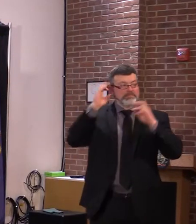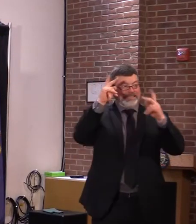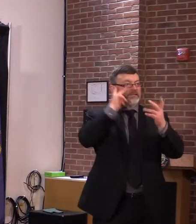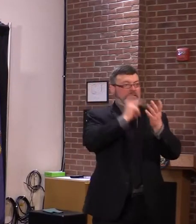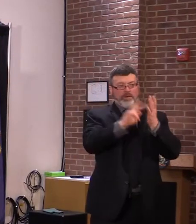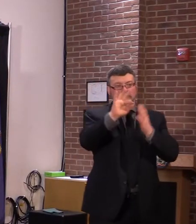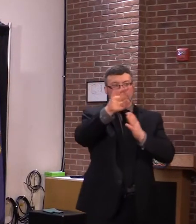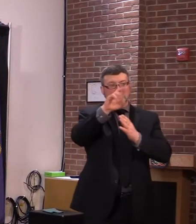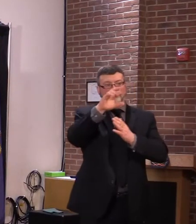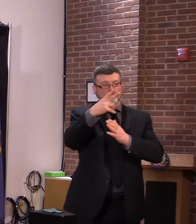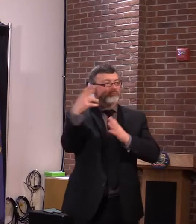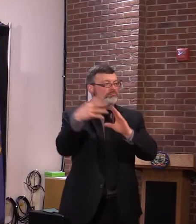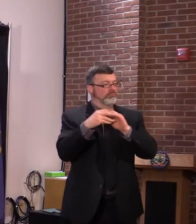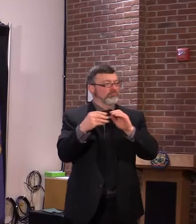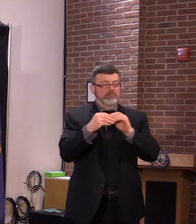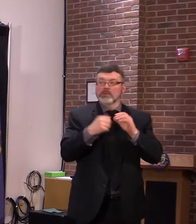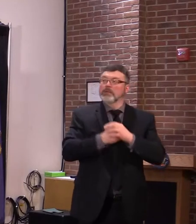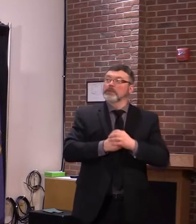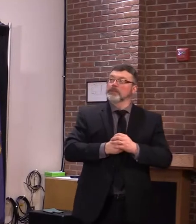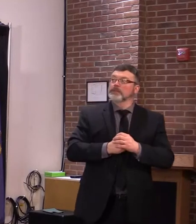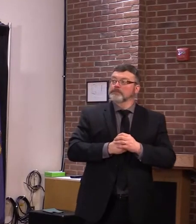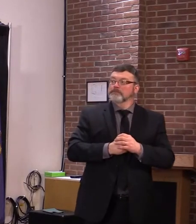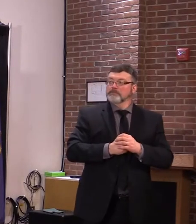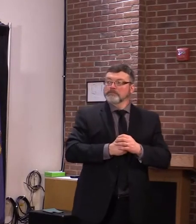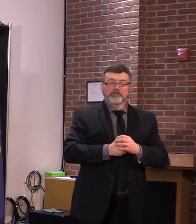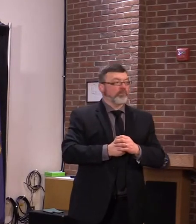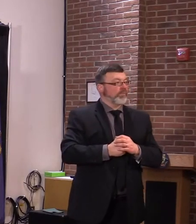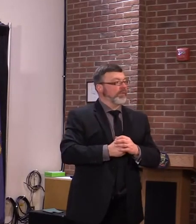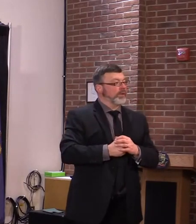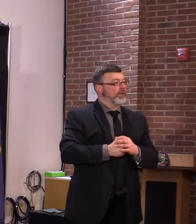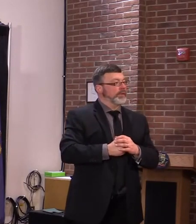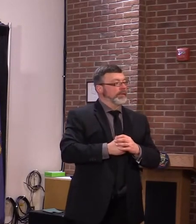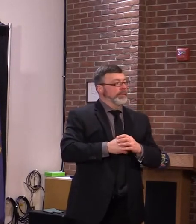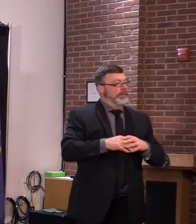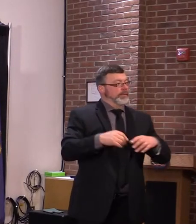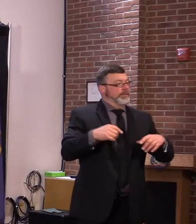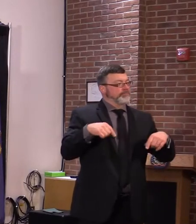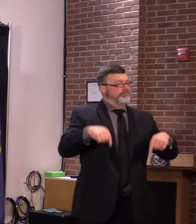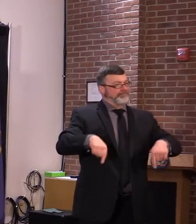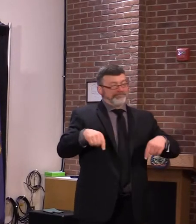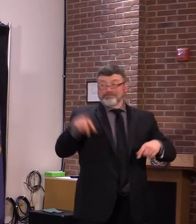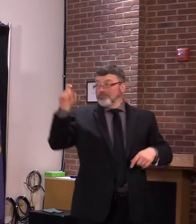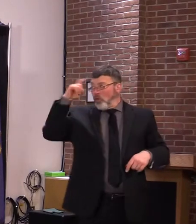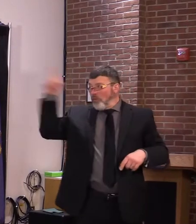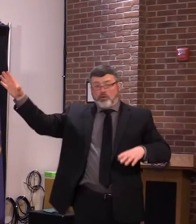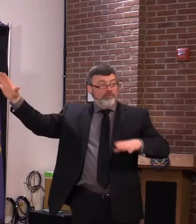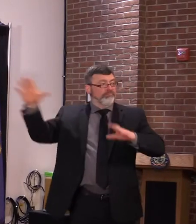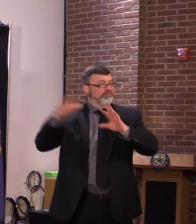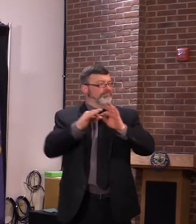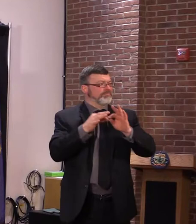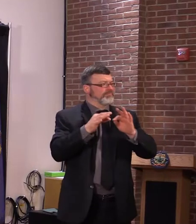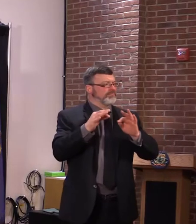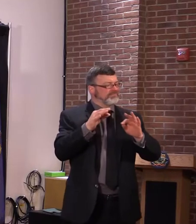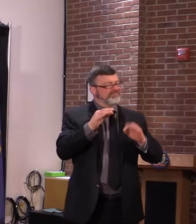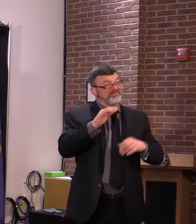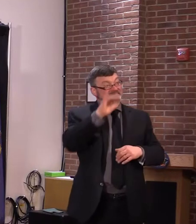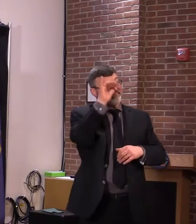Yeah, I think, you know, to echo the governor's comments, there's it's an interesting dilemma to have for the education